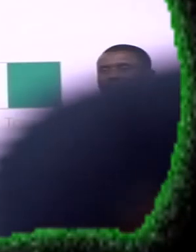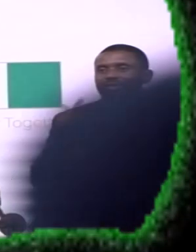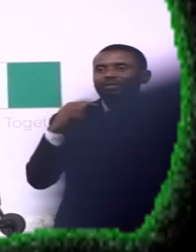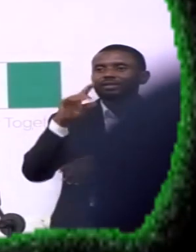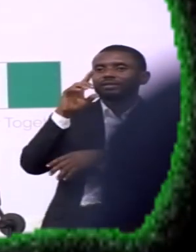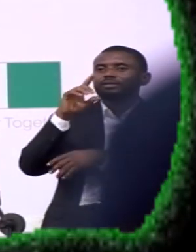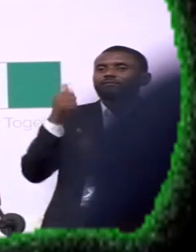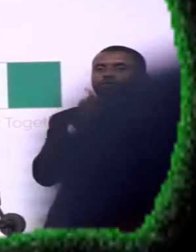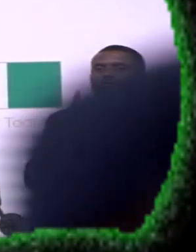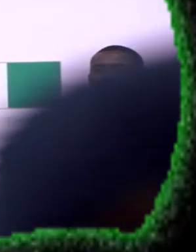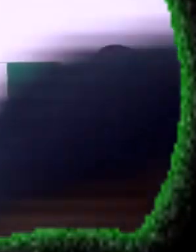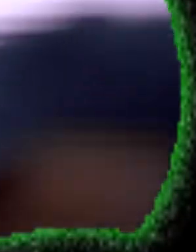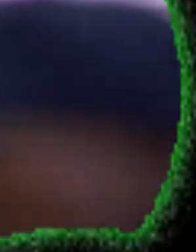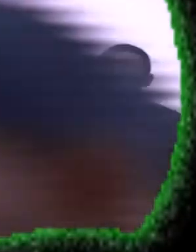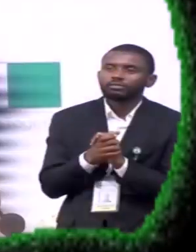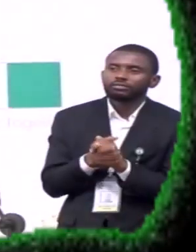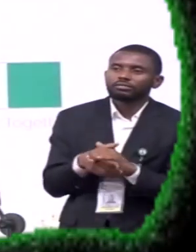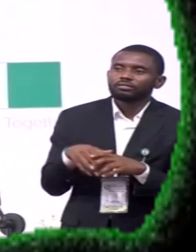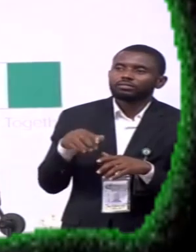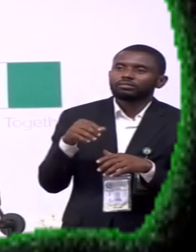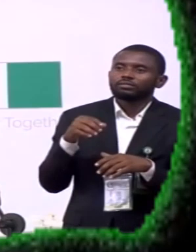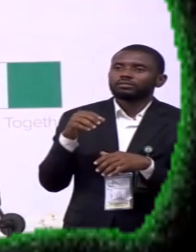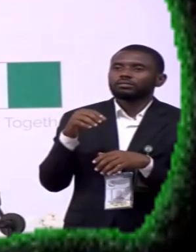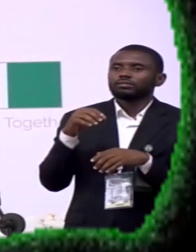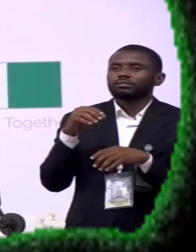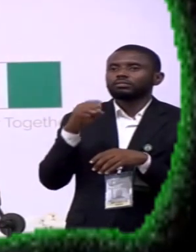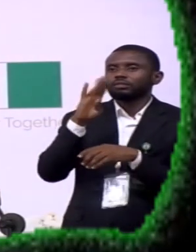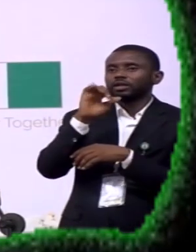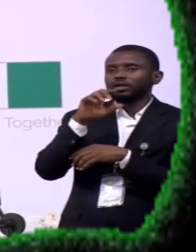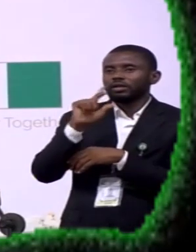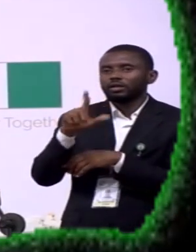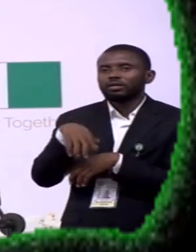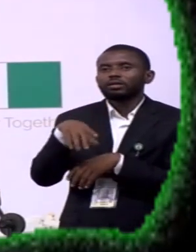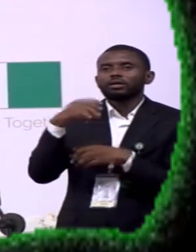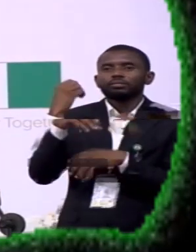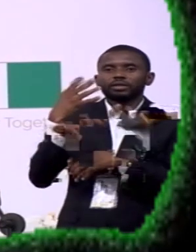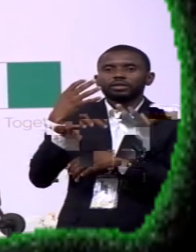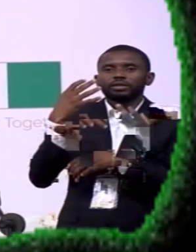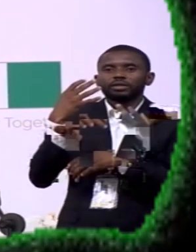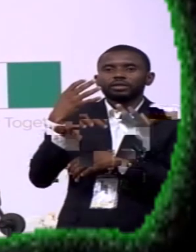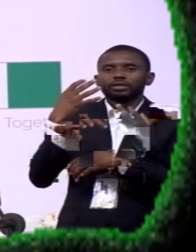Salman al-Farisi, Suhaib al-Rumi, Bilal, were not Arabs.